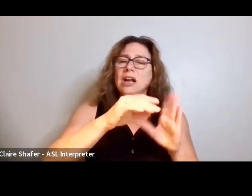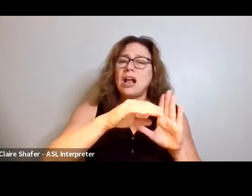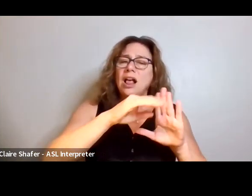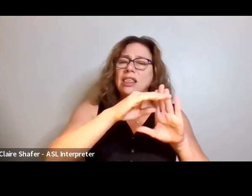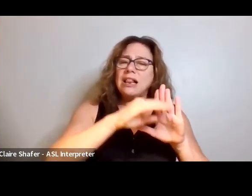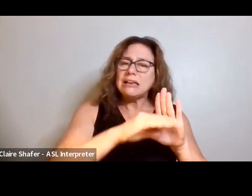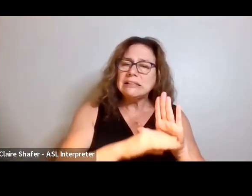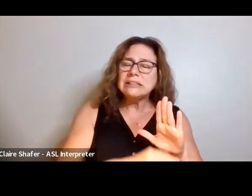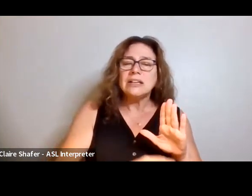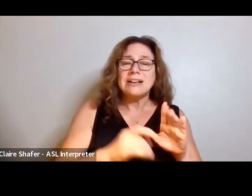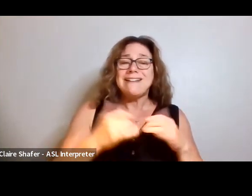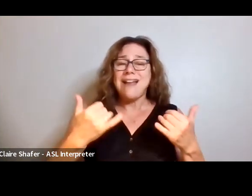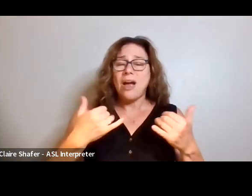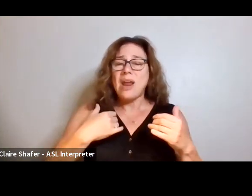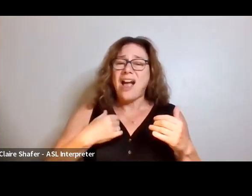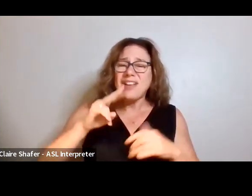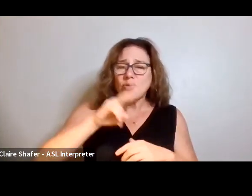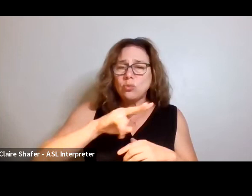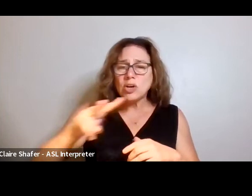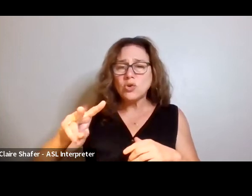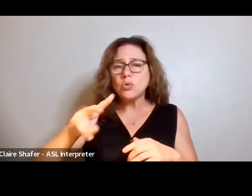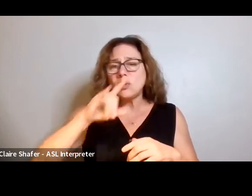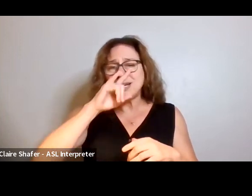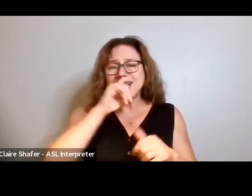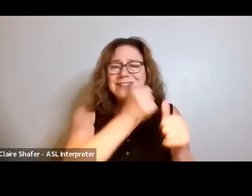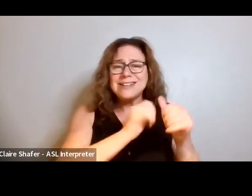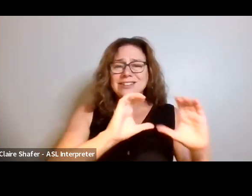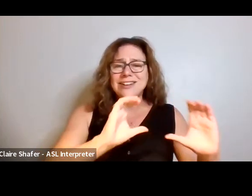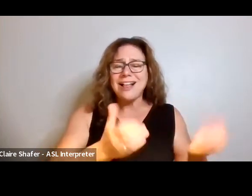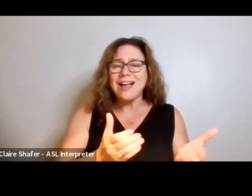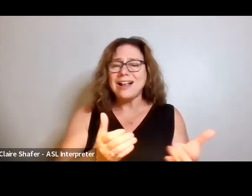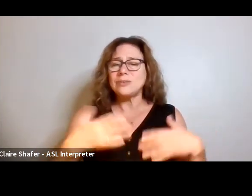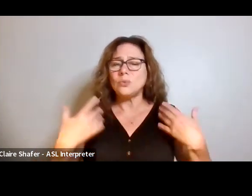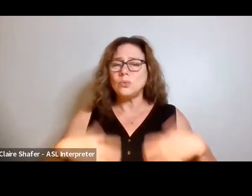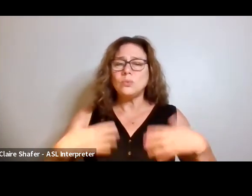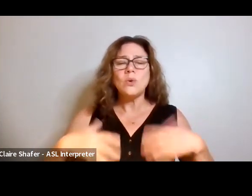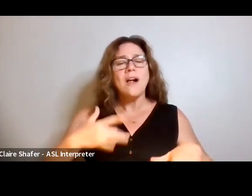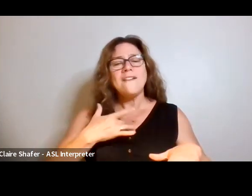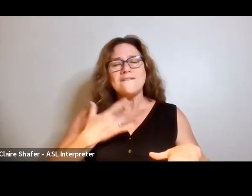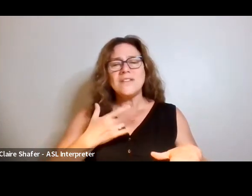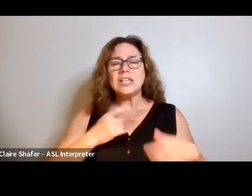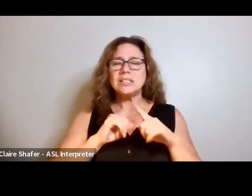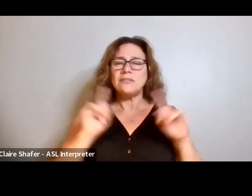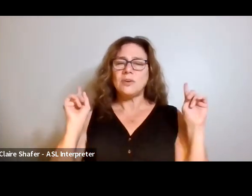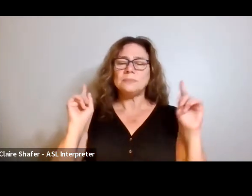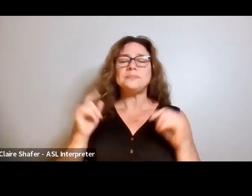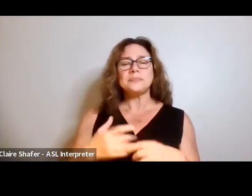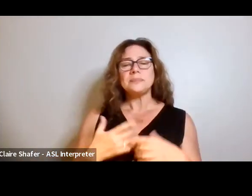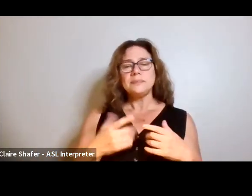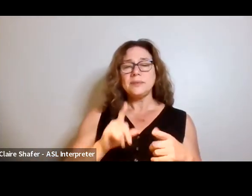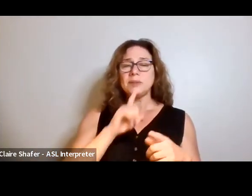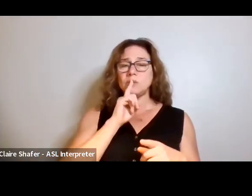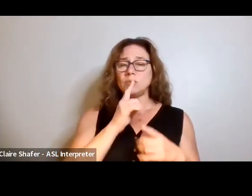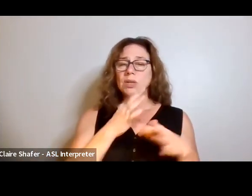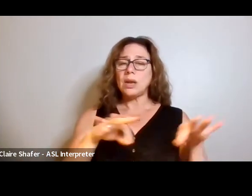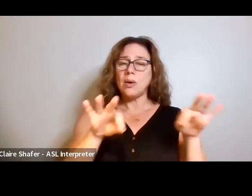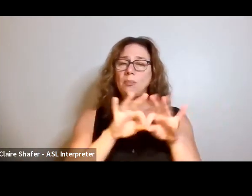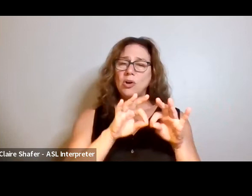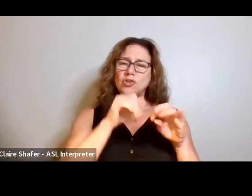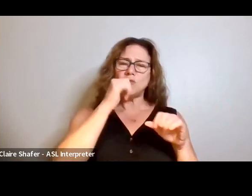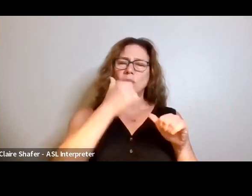and we got 20, 22 kids showing up in a class, and it feels a lot different. But I think what's really important is to remember our